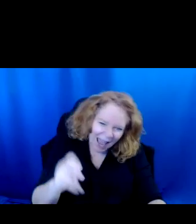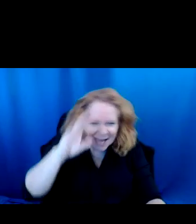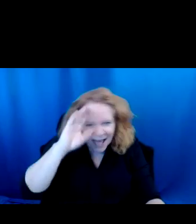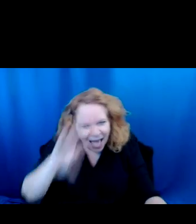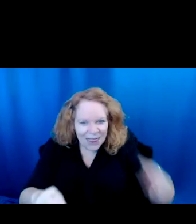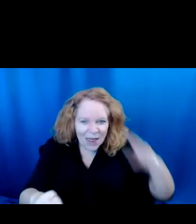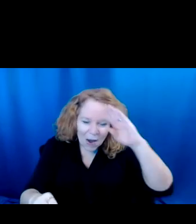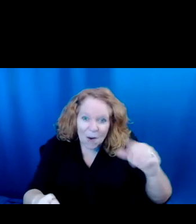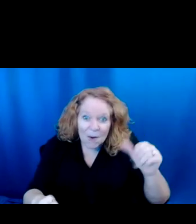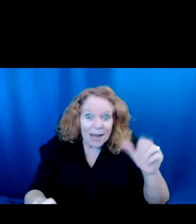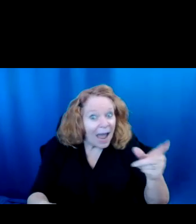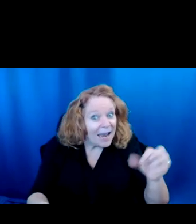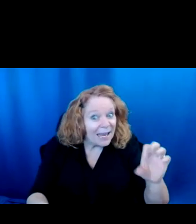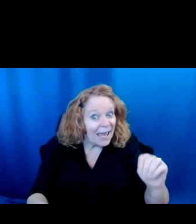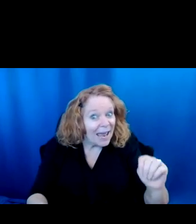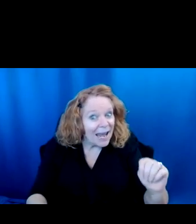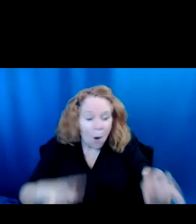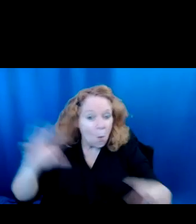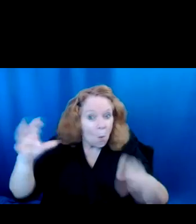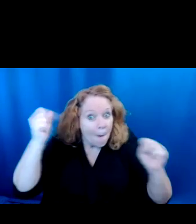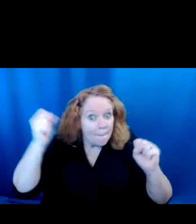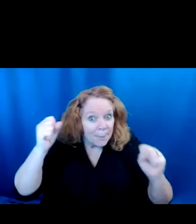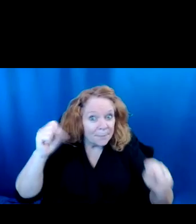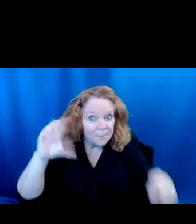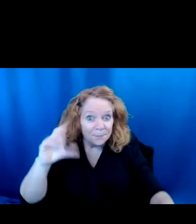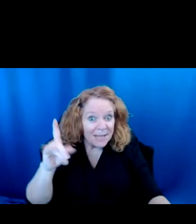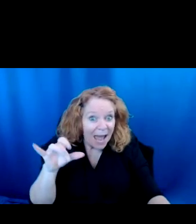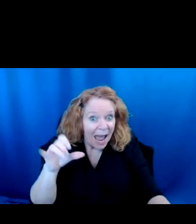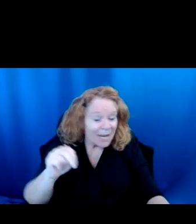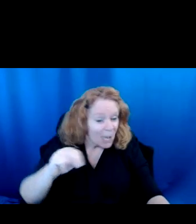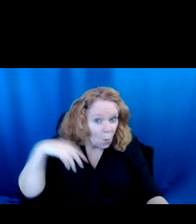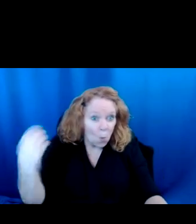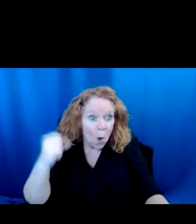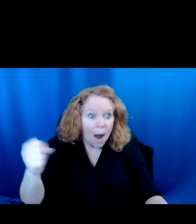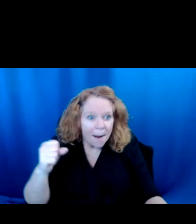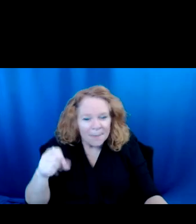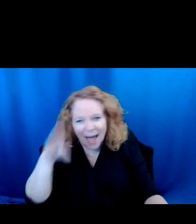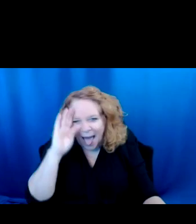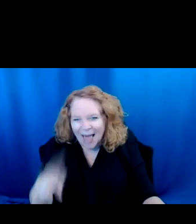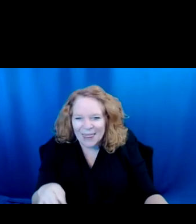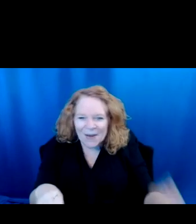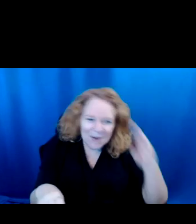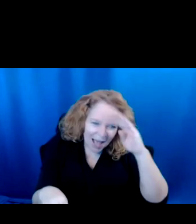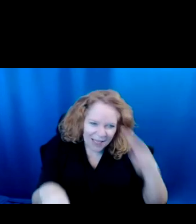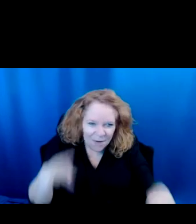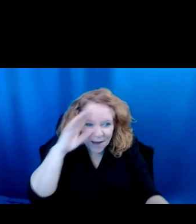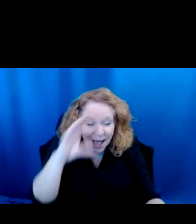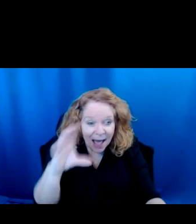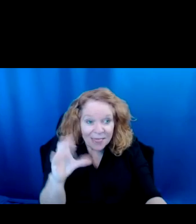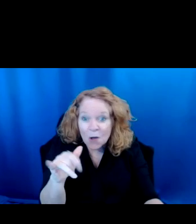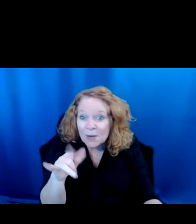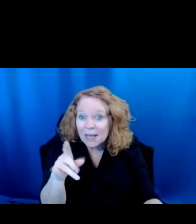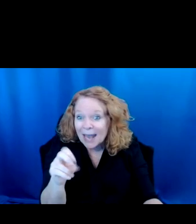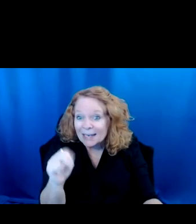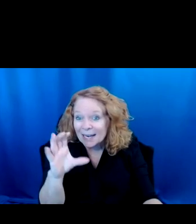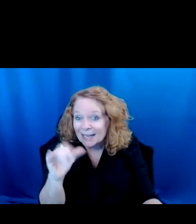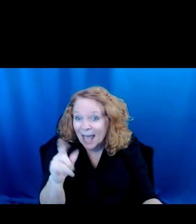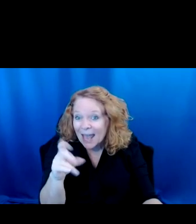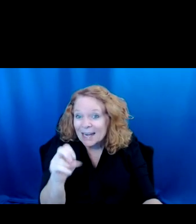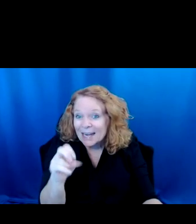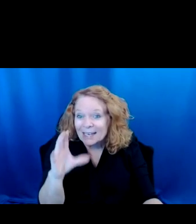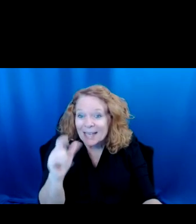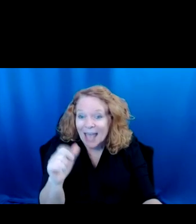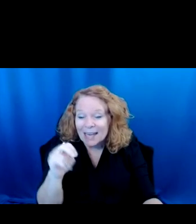Caden, Caden, whoop. Caden, whoop! Hello, hello, hello, Caden, Caden, Caden,